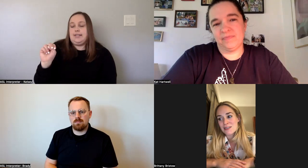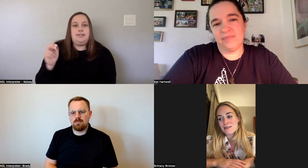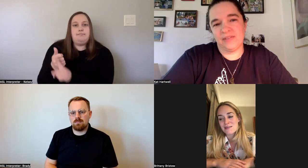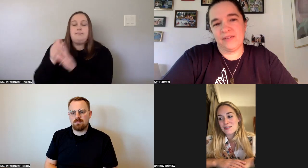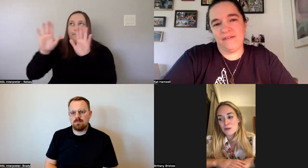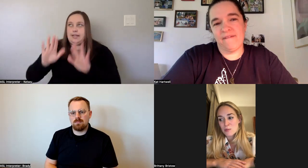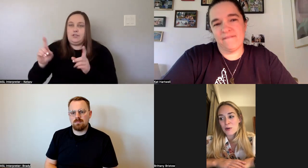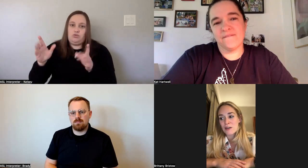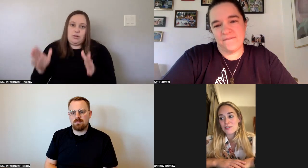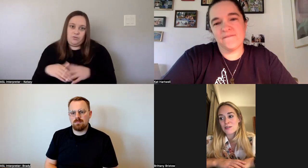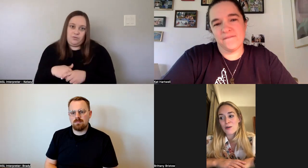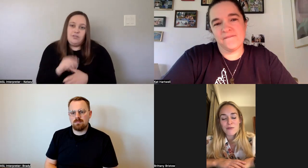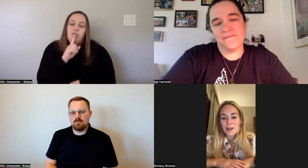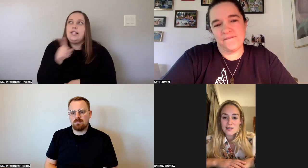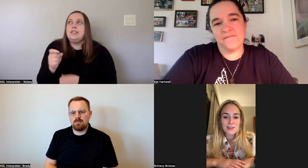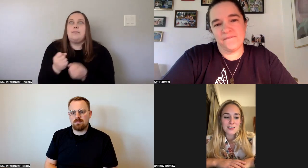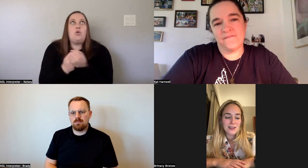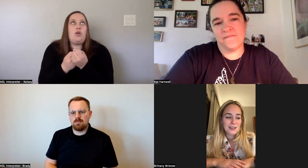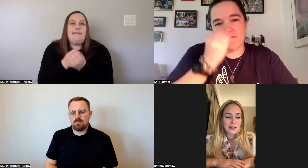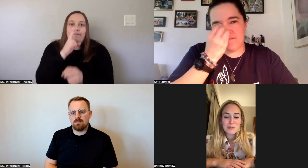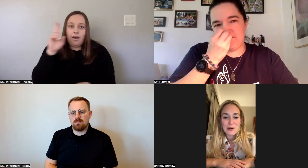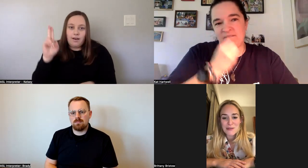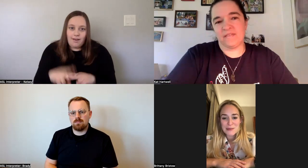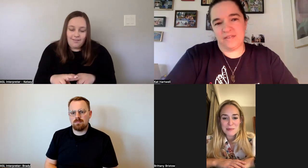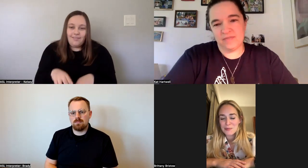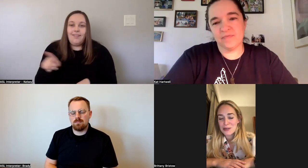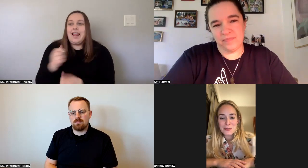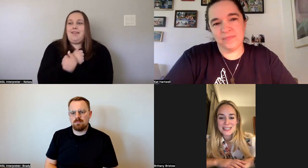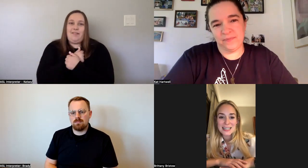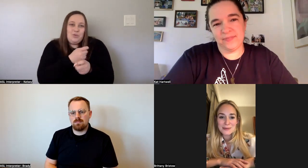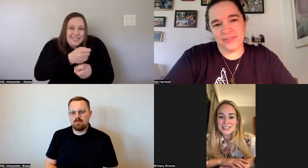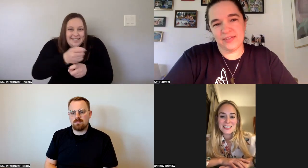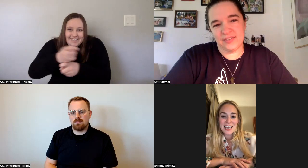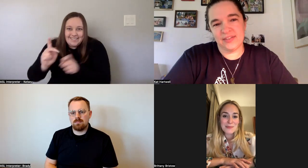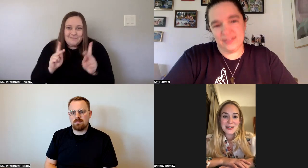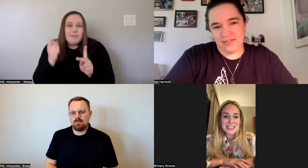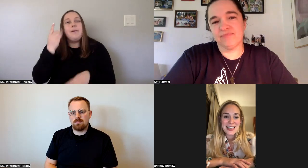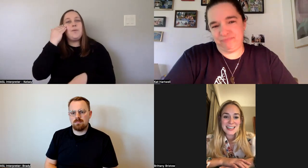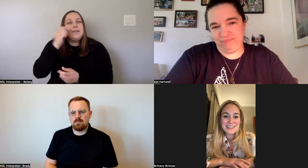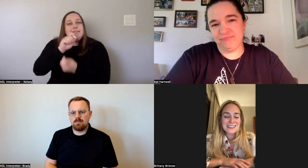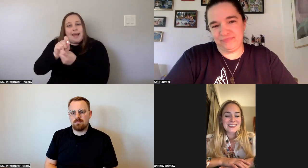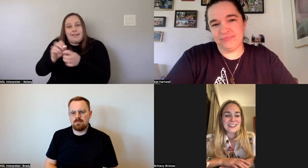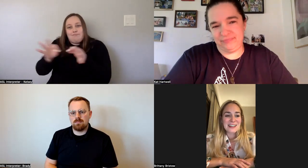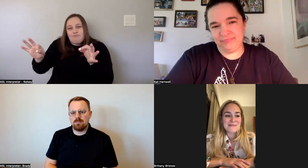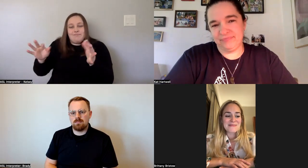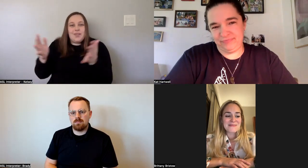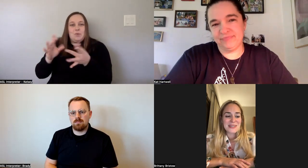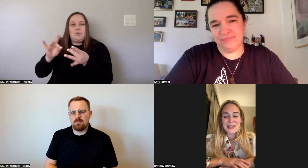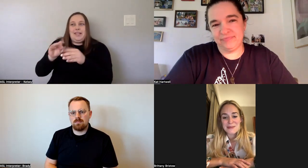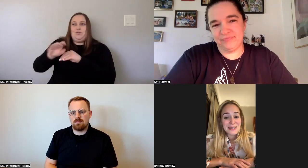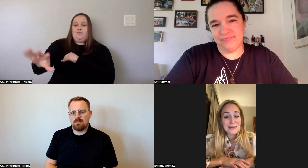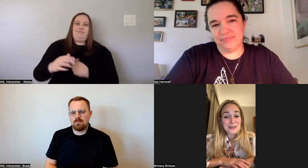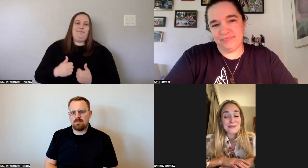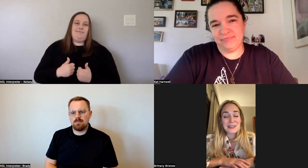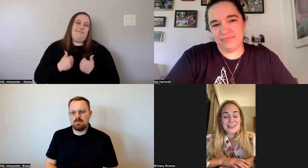He was so supportive and so fun and loved to poke fun at people, but knew exactly what to say and when to say it. So